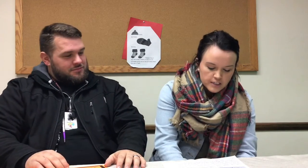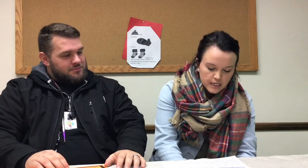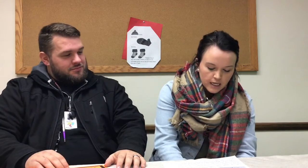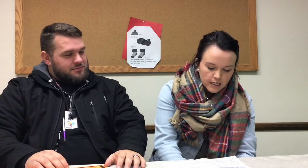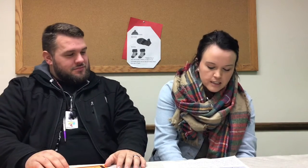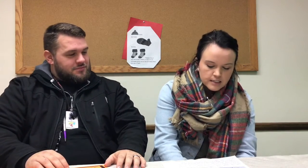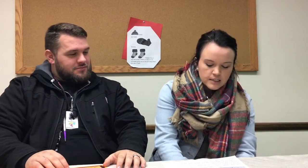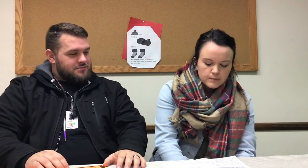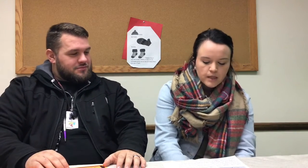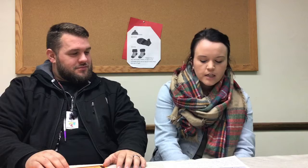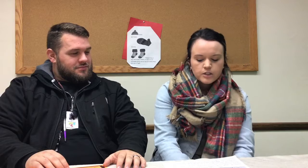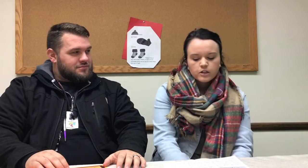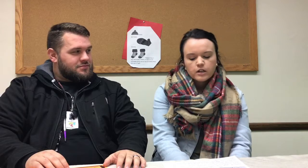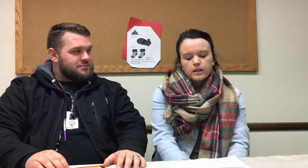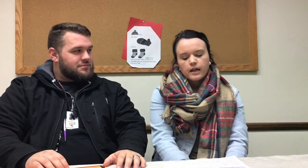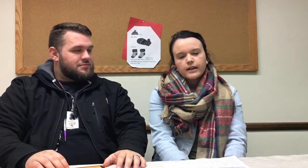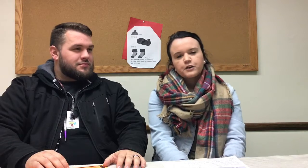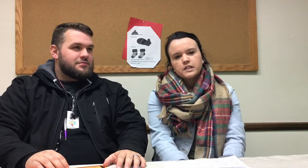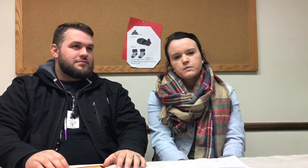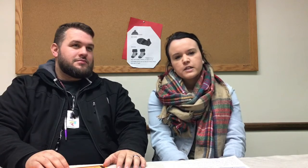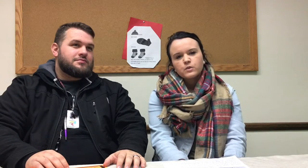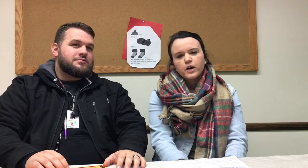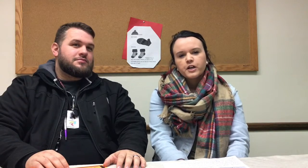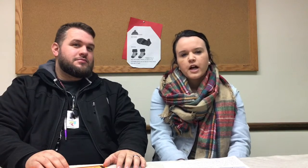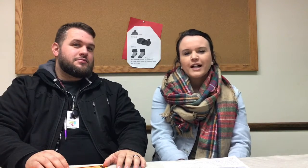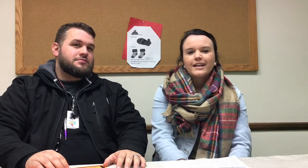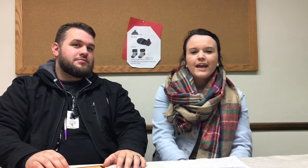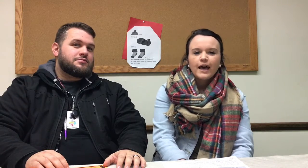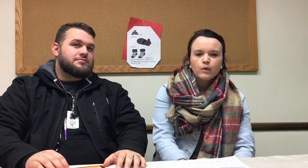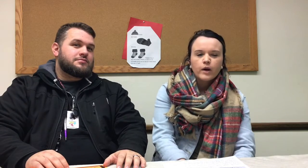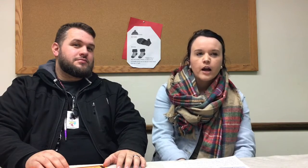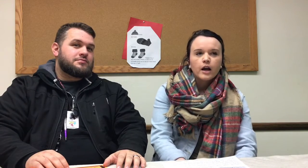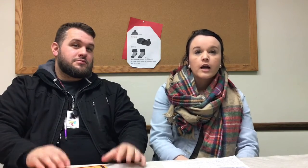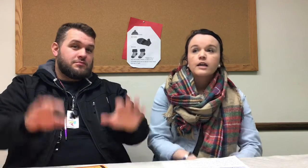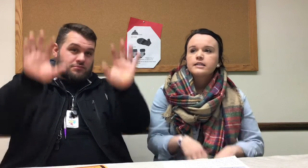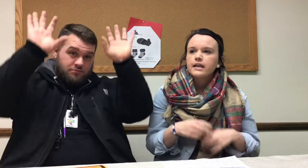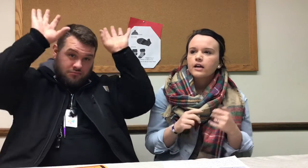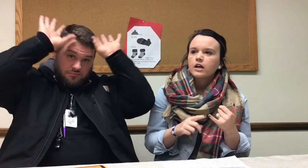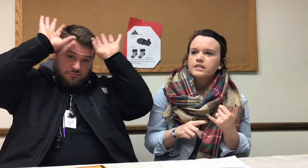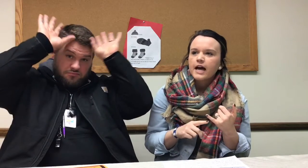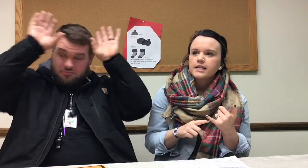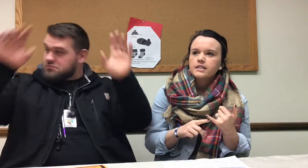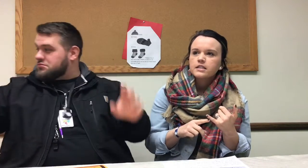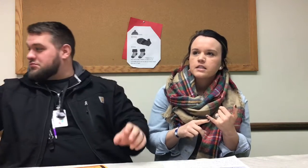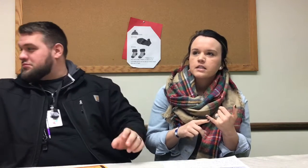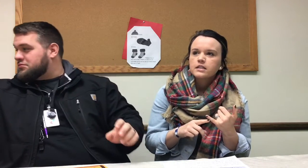Thursday is, it's beginning to look a lot like Christmas. Wear your holiday headwear. Santa Claus hats.